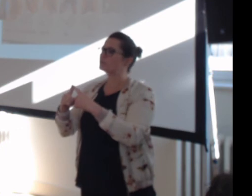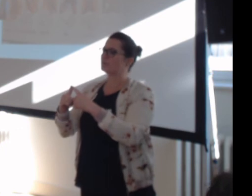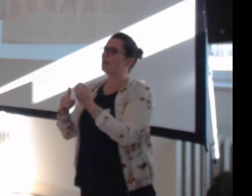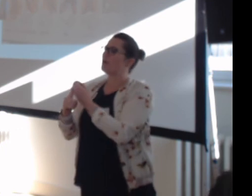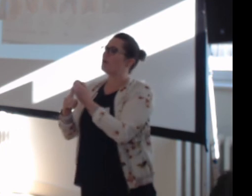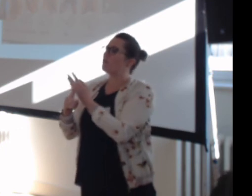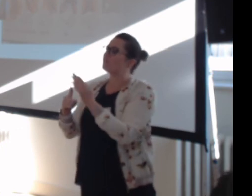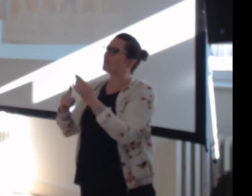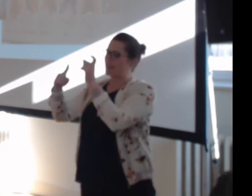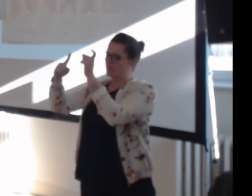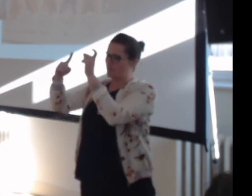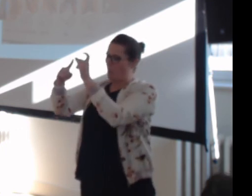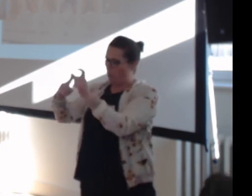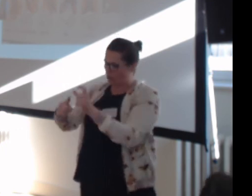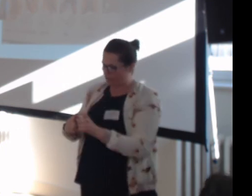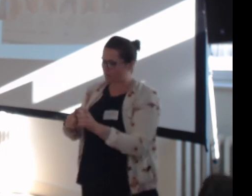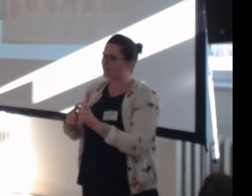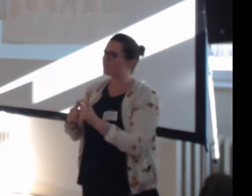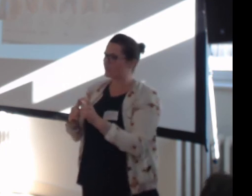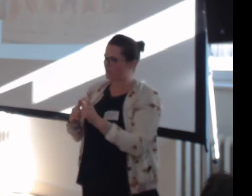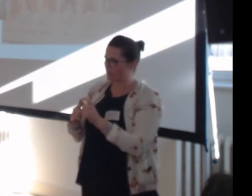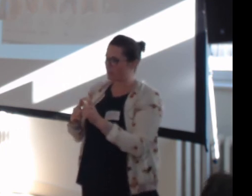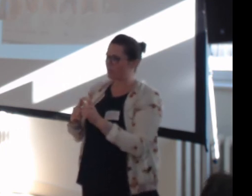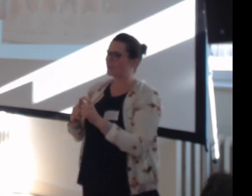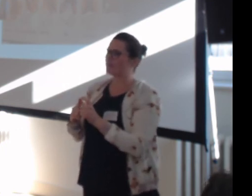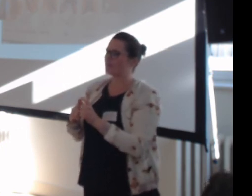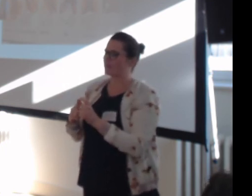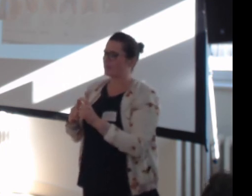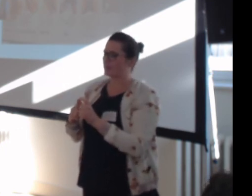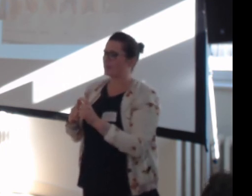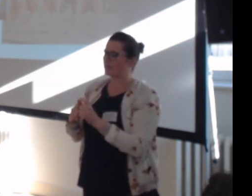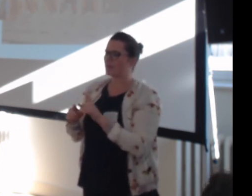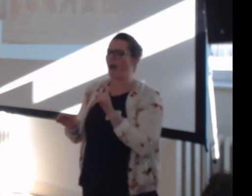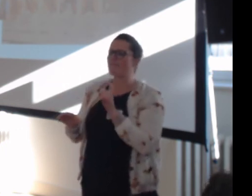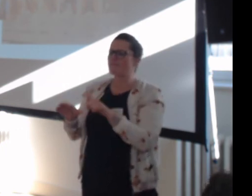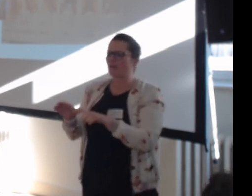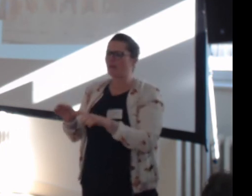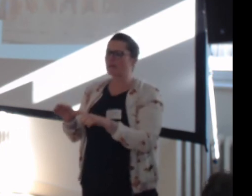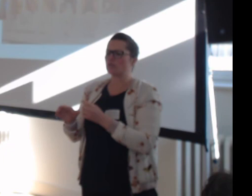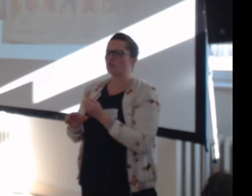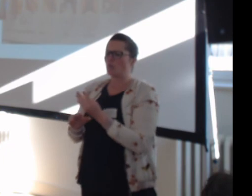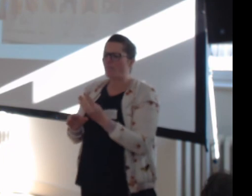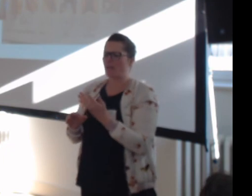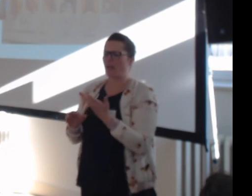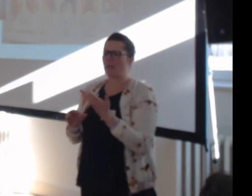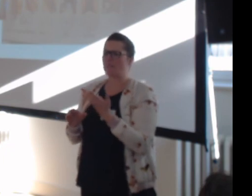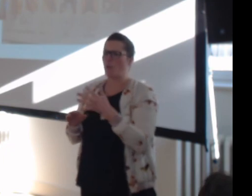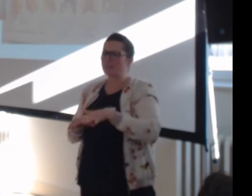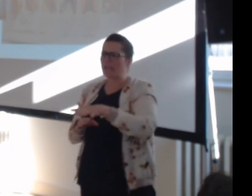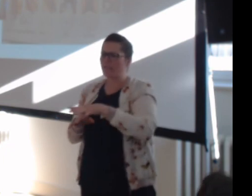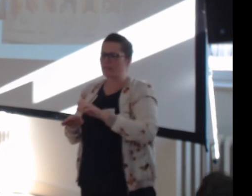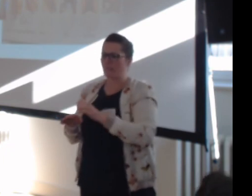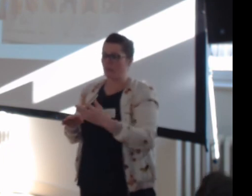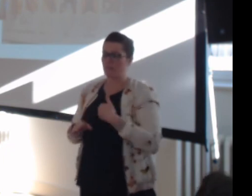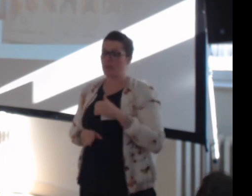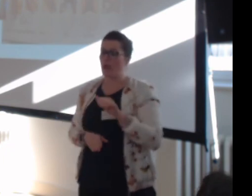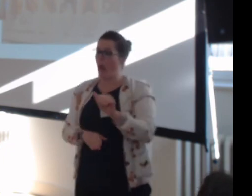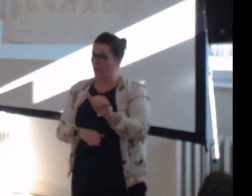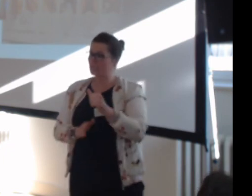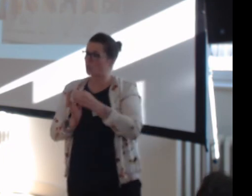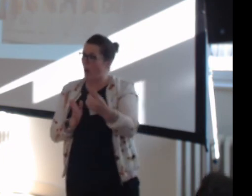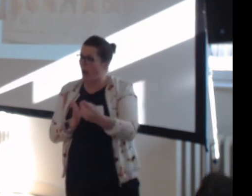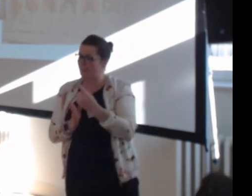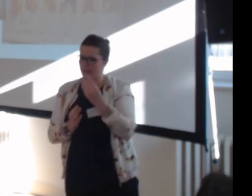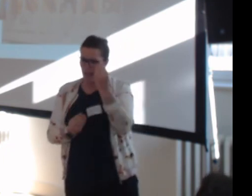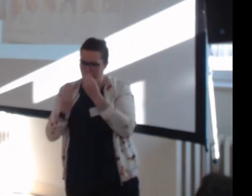a certain age, the age children learn to read, for instance, depend on so many circumstances. Alice was still learning